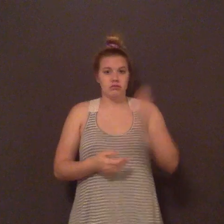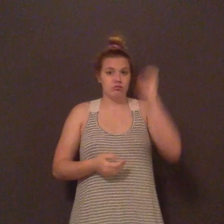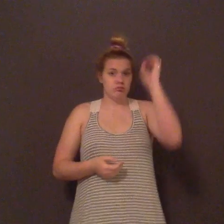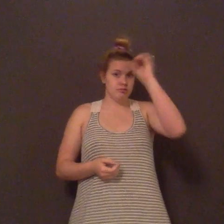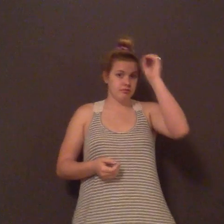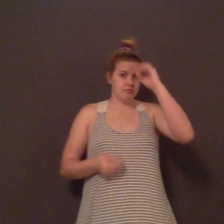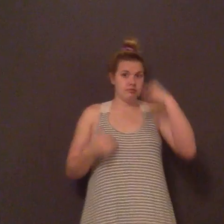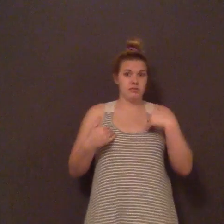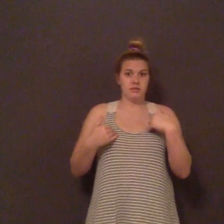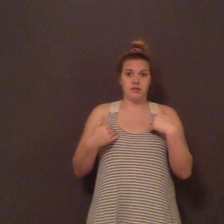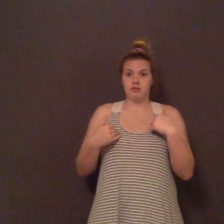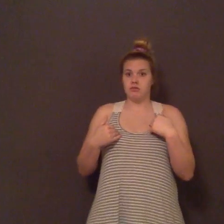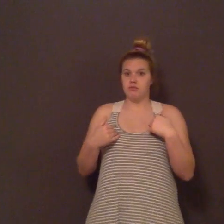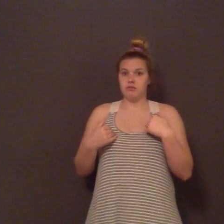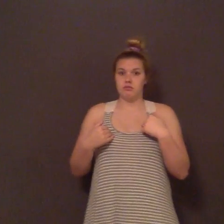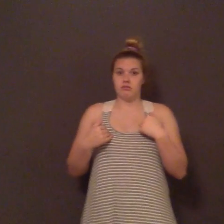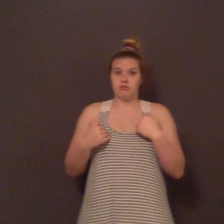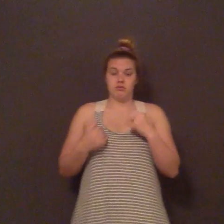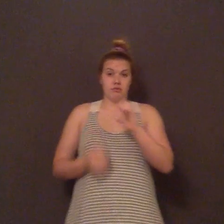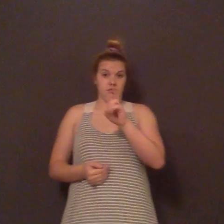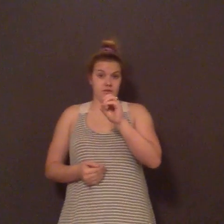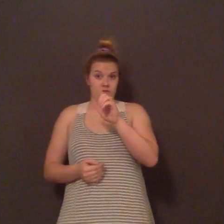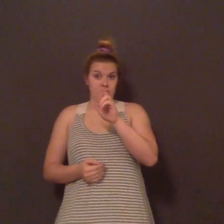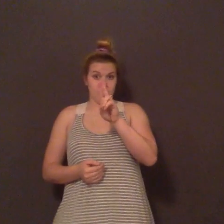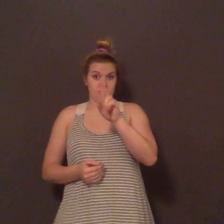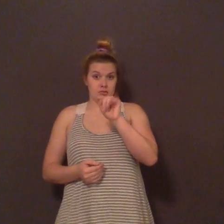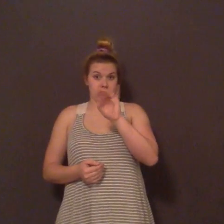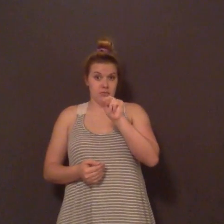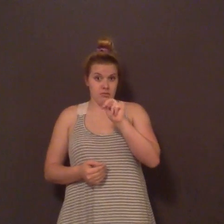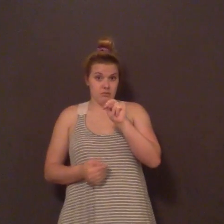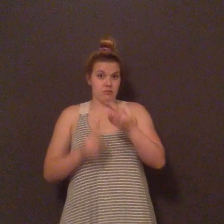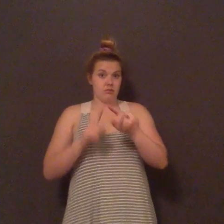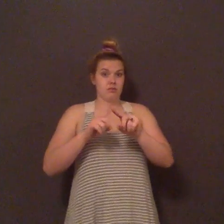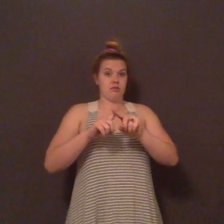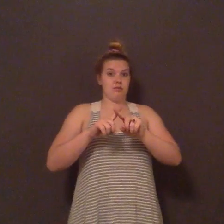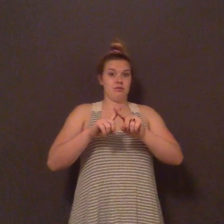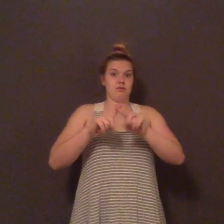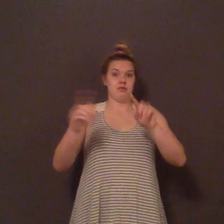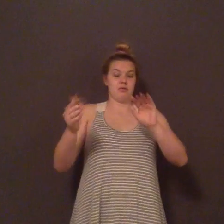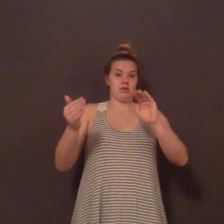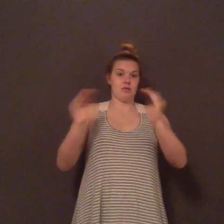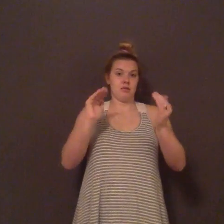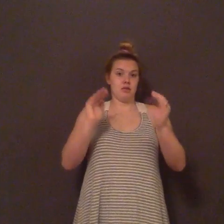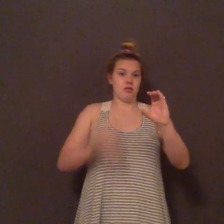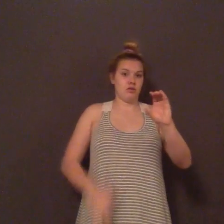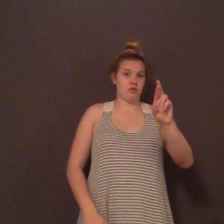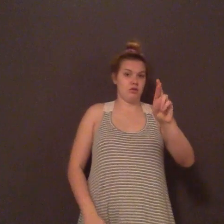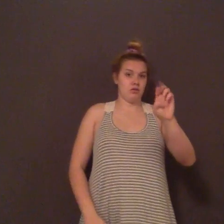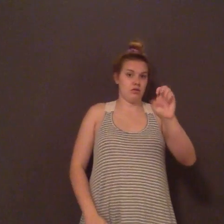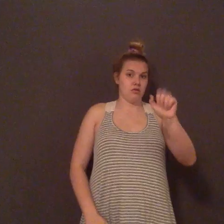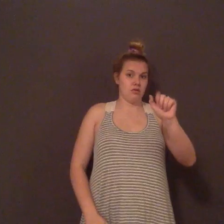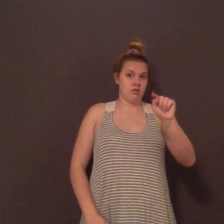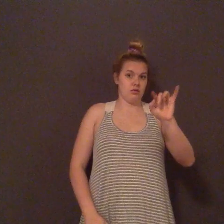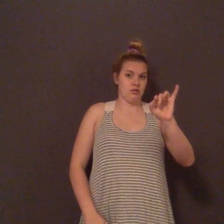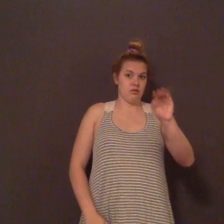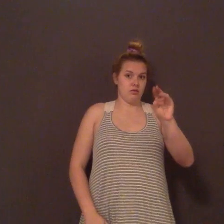orderly. Evolution versus creationism, what do you say? No, I couldn't do that. I mean, I never intended to. Professor Kamen, my dad can't